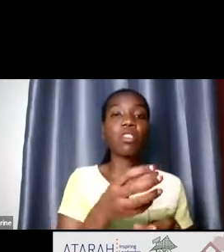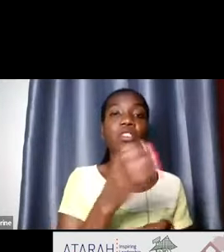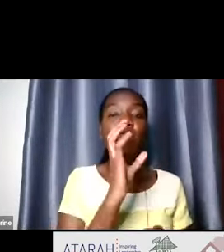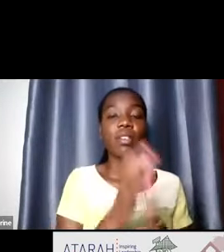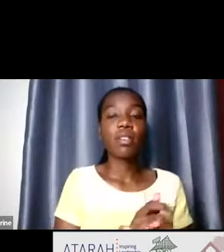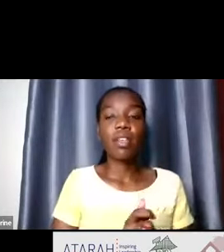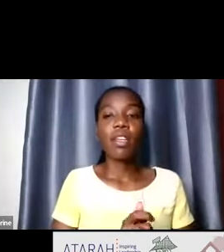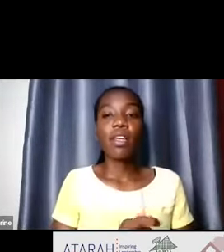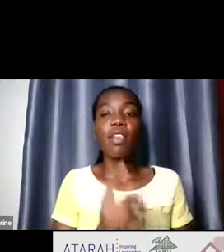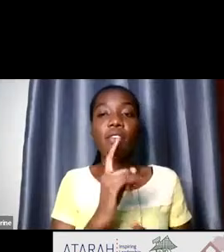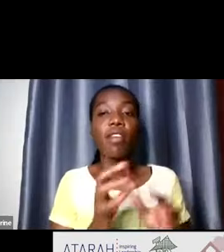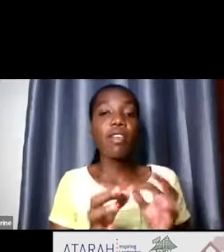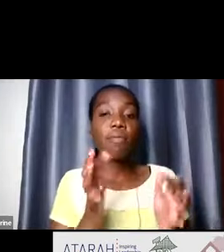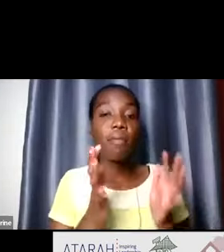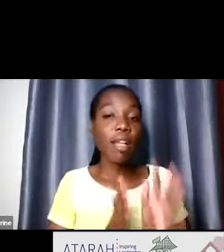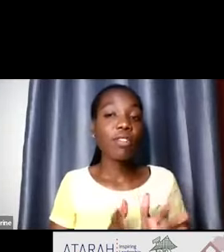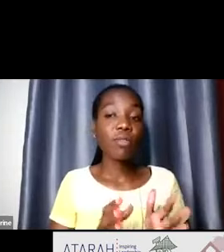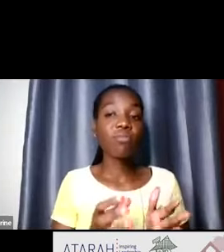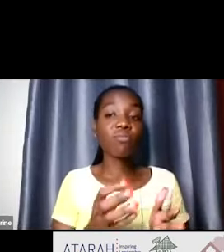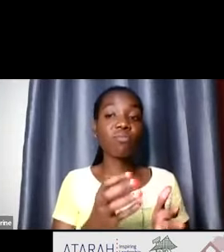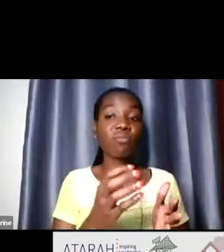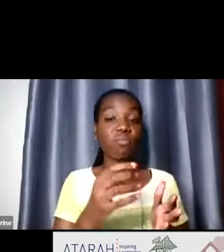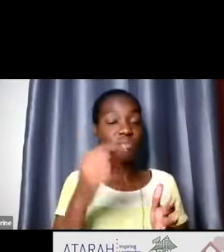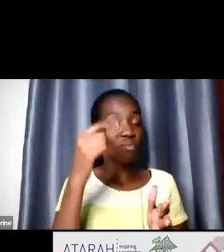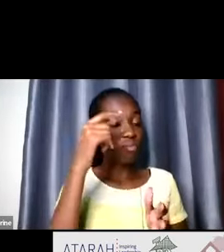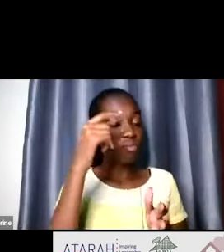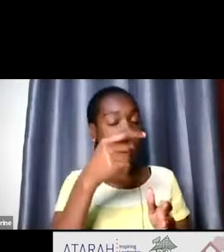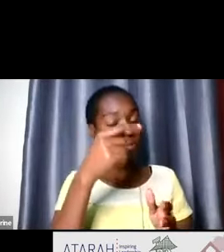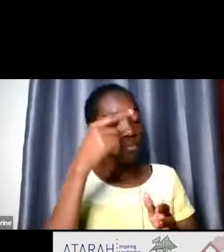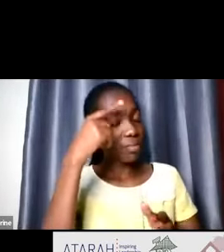So if somebody is blacking out, they could be suffering from